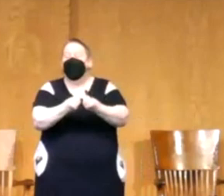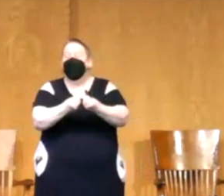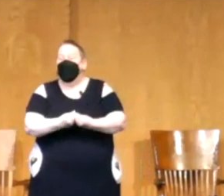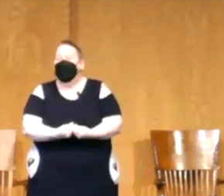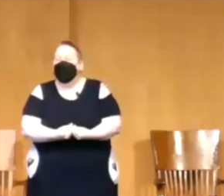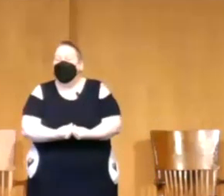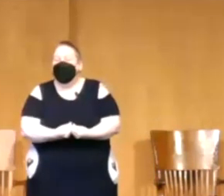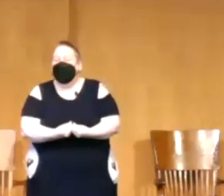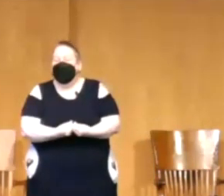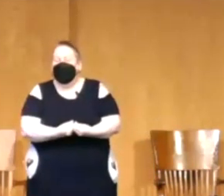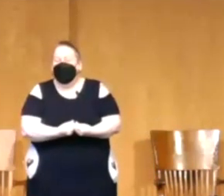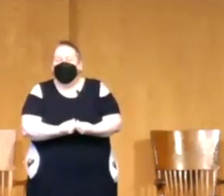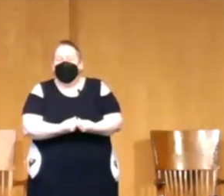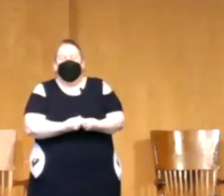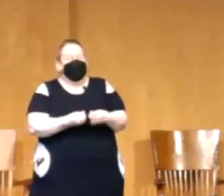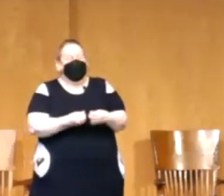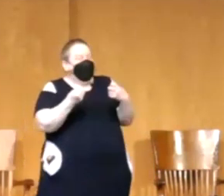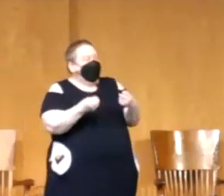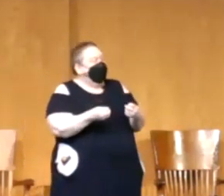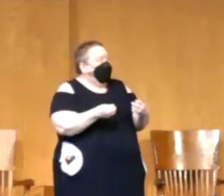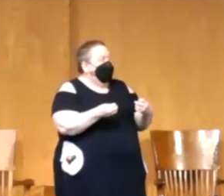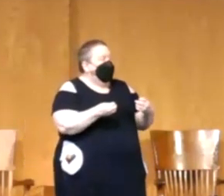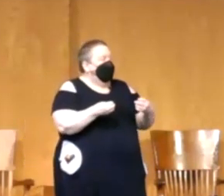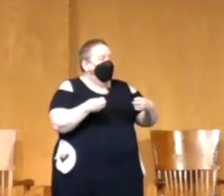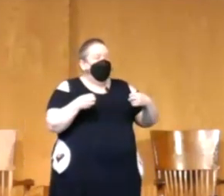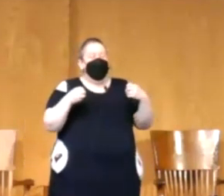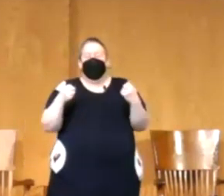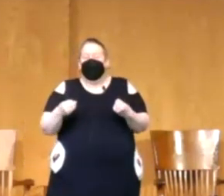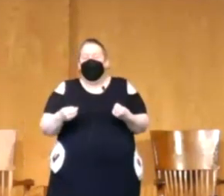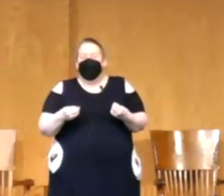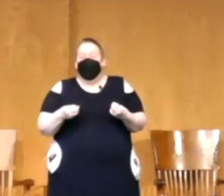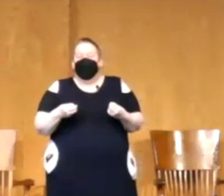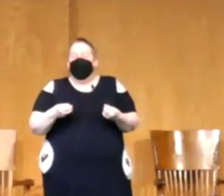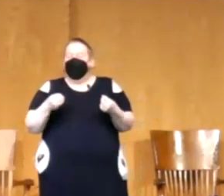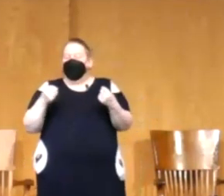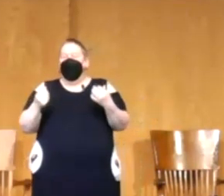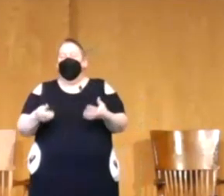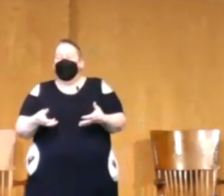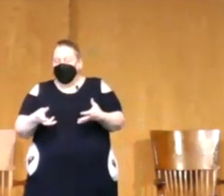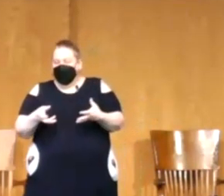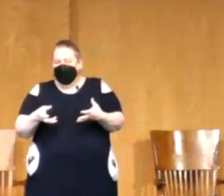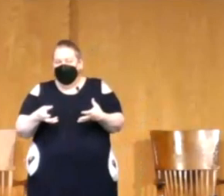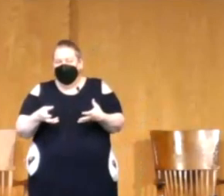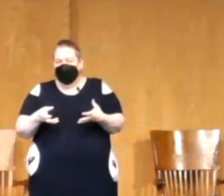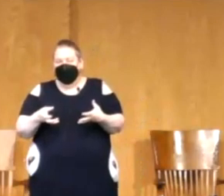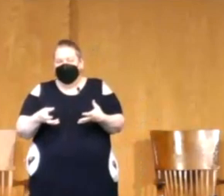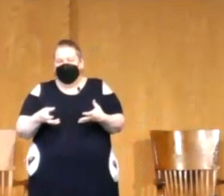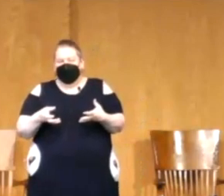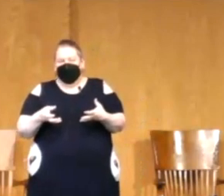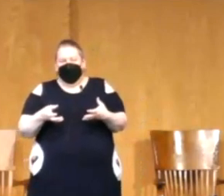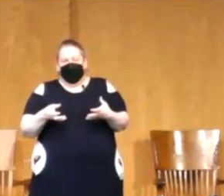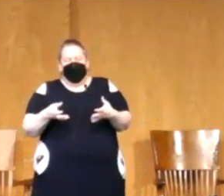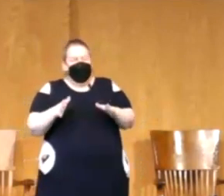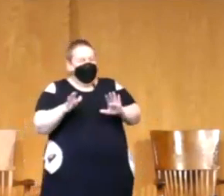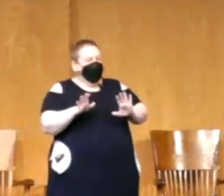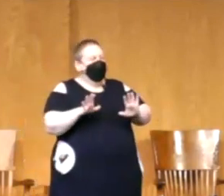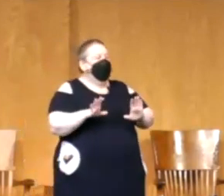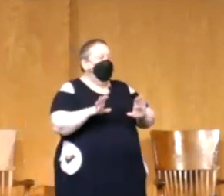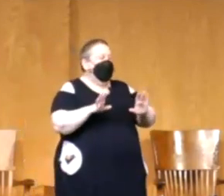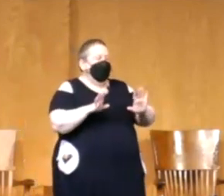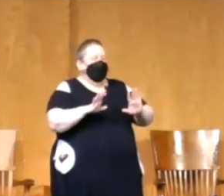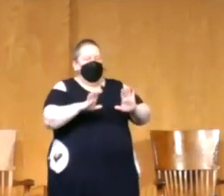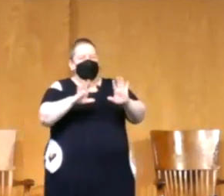purest form is necessary or even desirable. Okay,